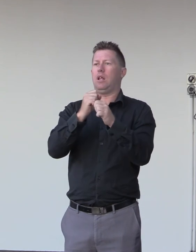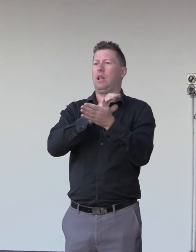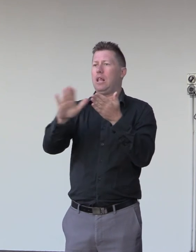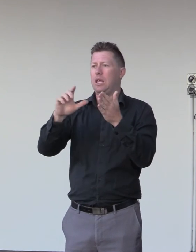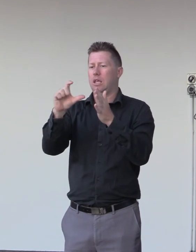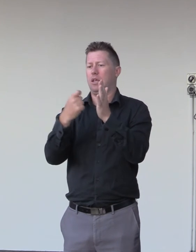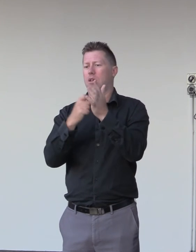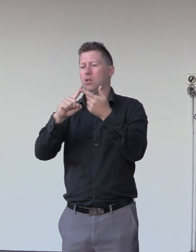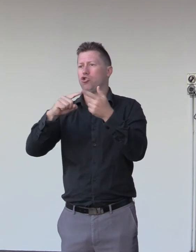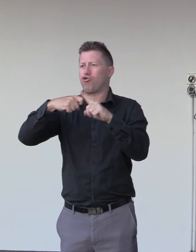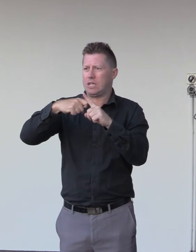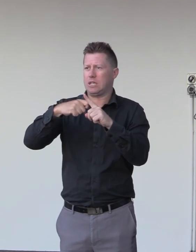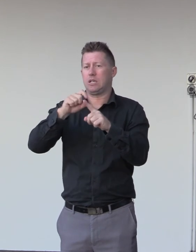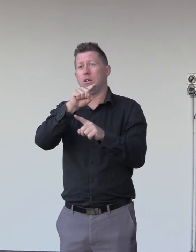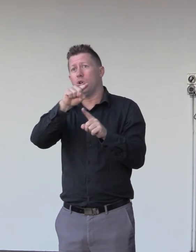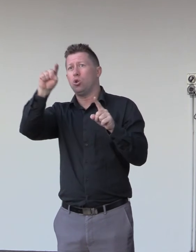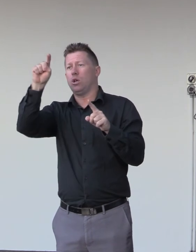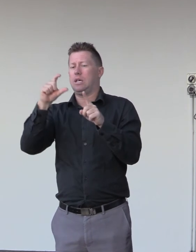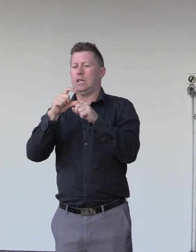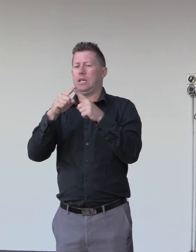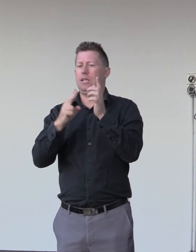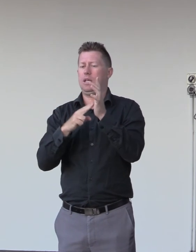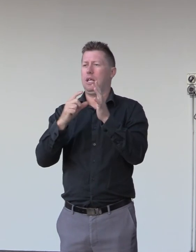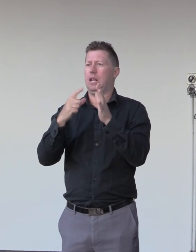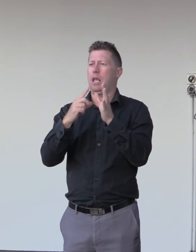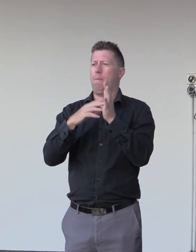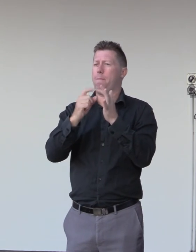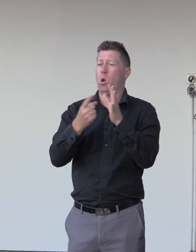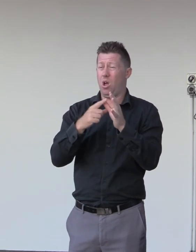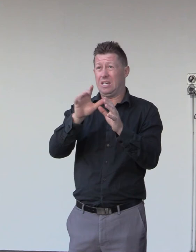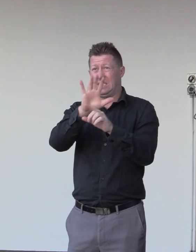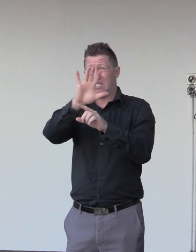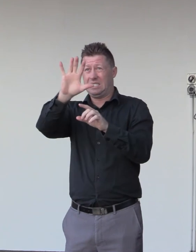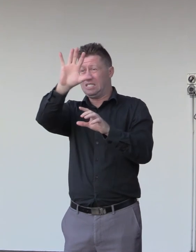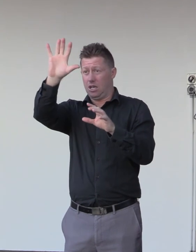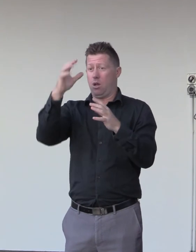Glendambo, so areas that have been previously affected as well. A lot of water lying around